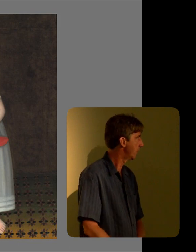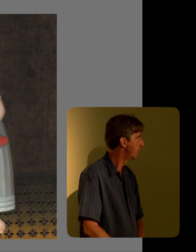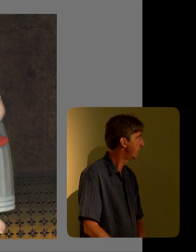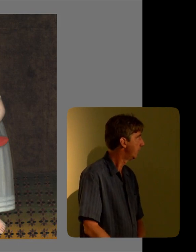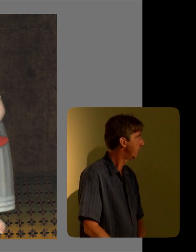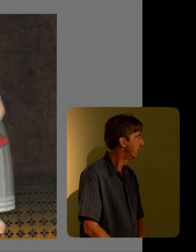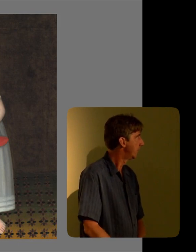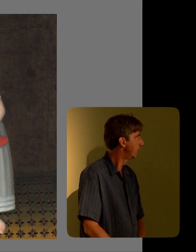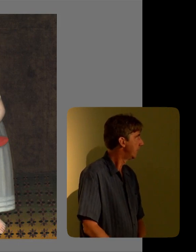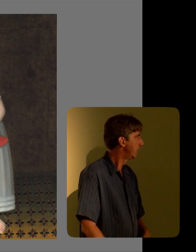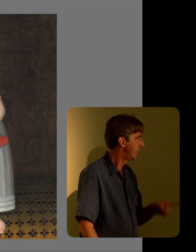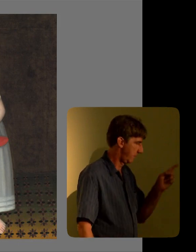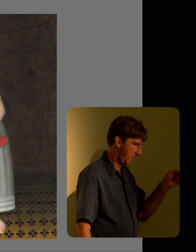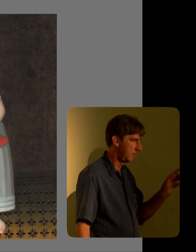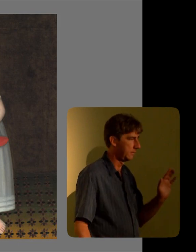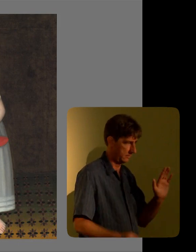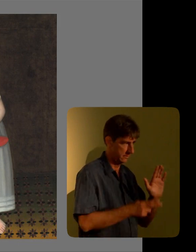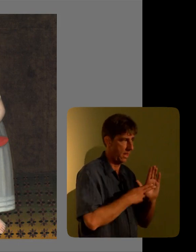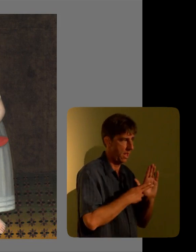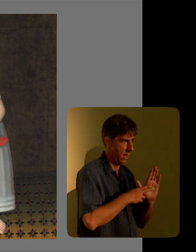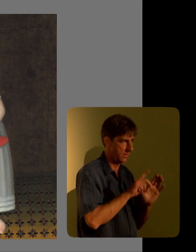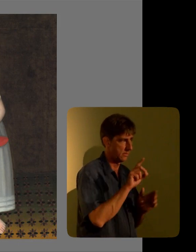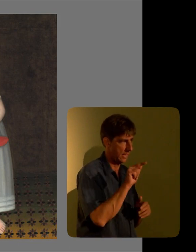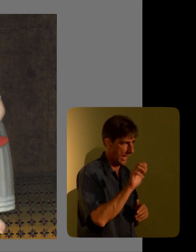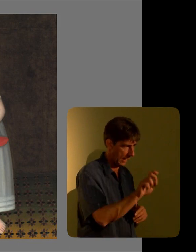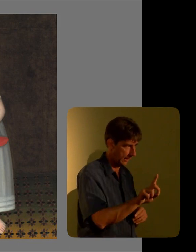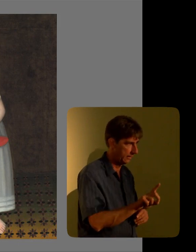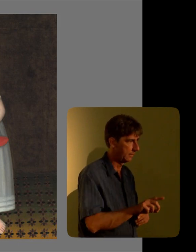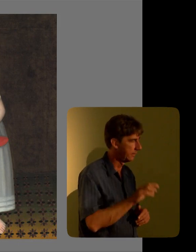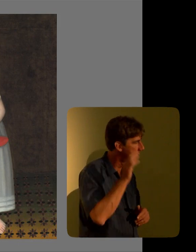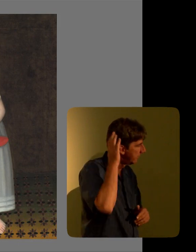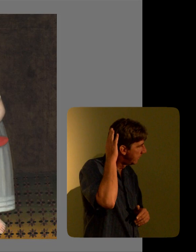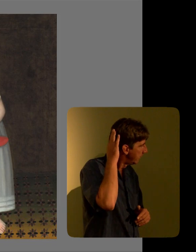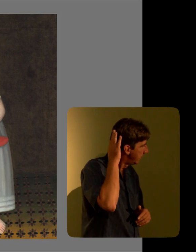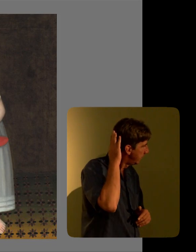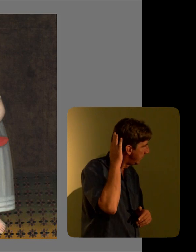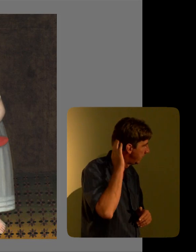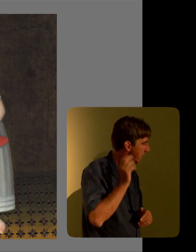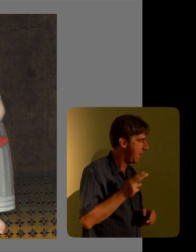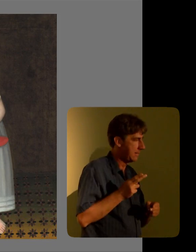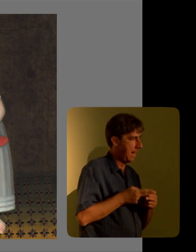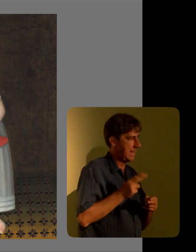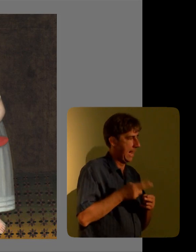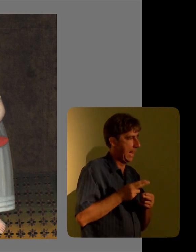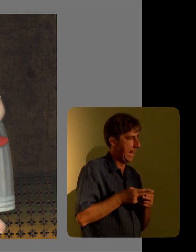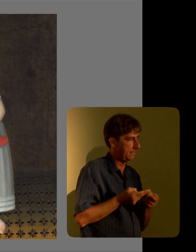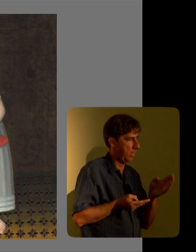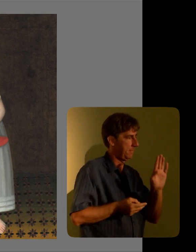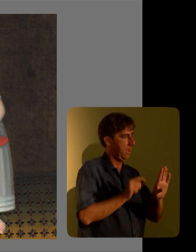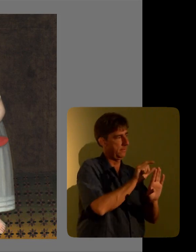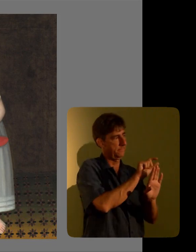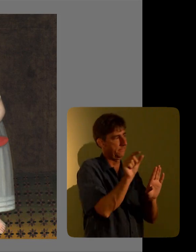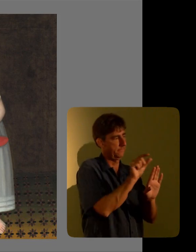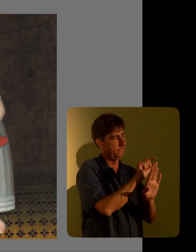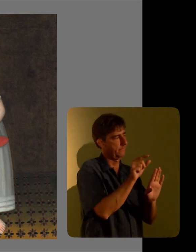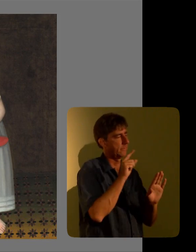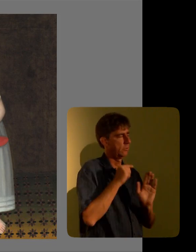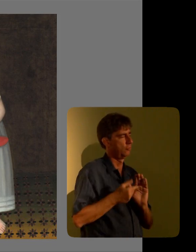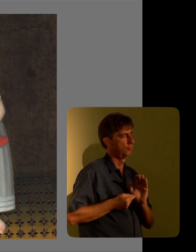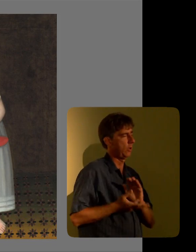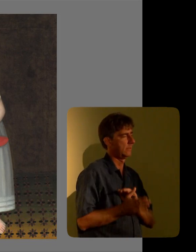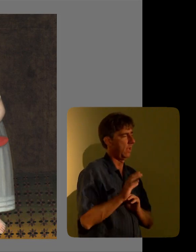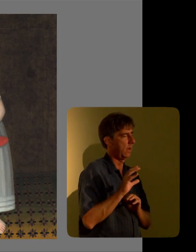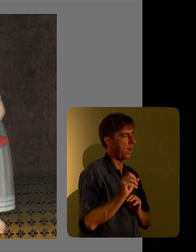This portrait is signed and dated, and it has a name on the stretcher that suggests a Connecticut origin.